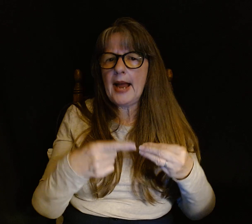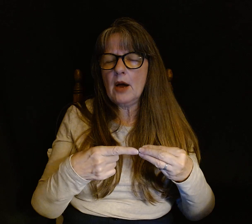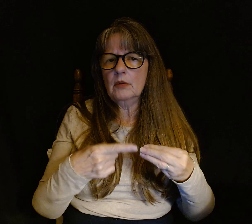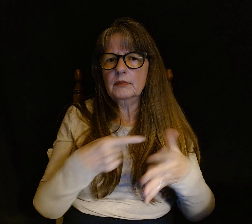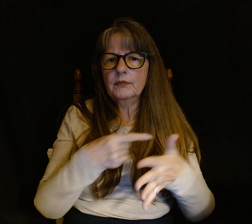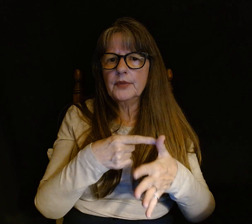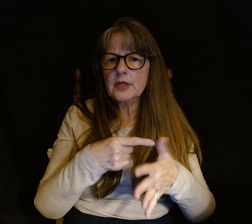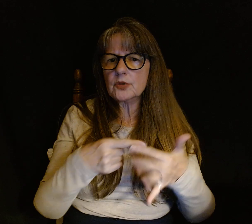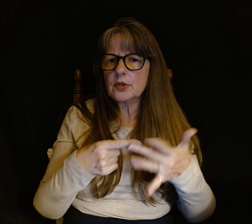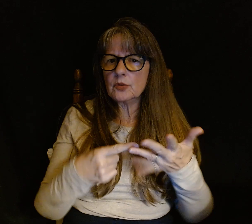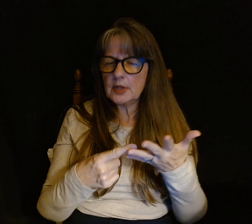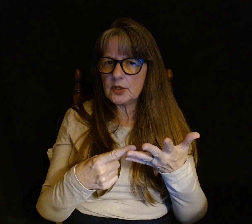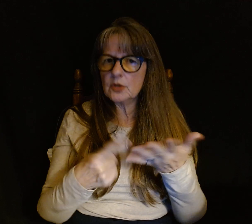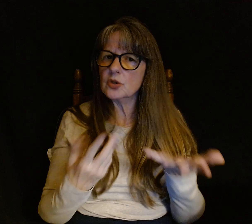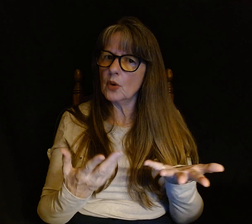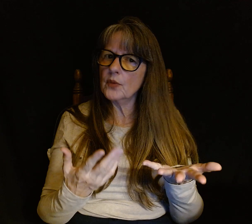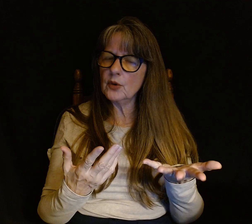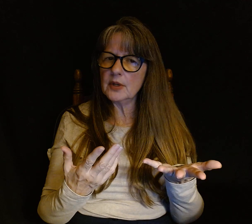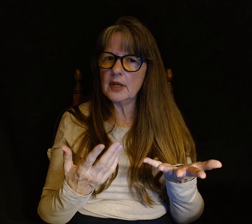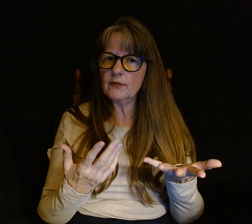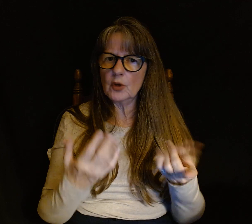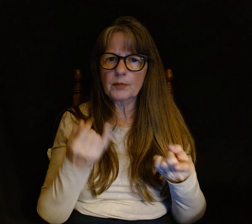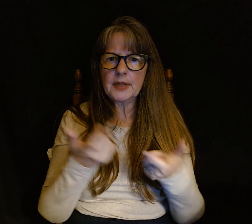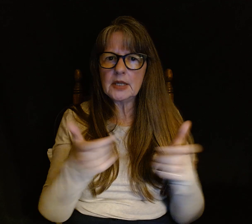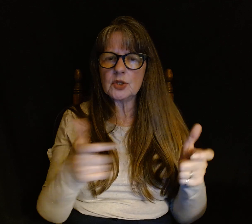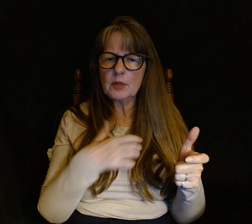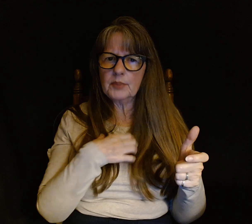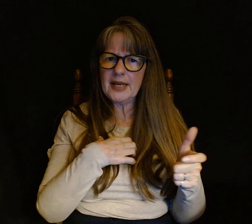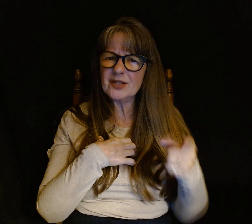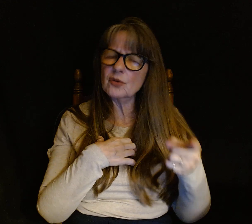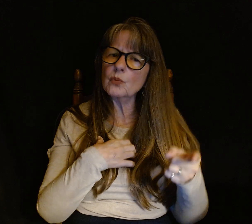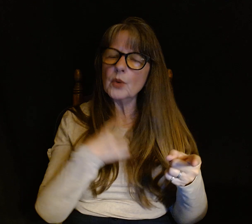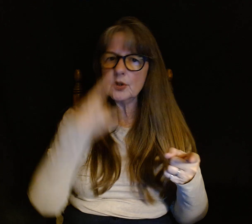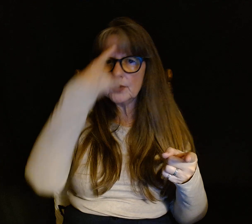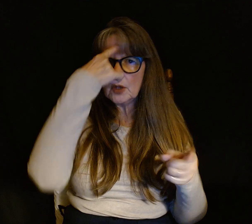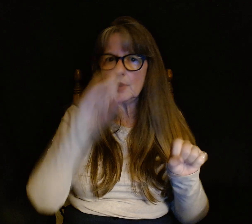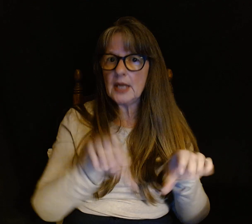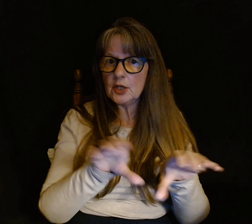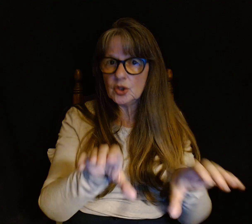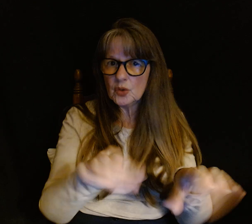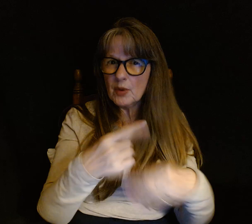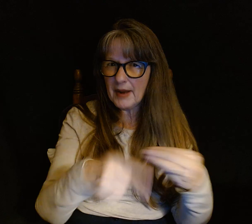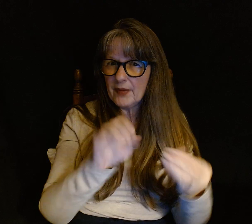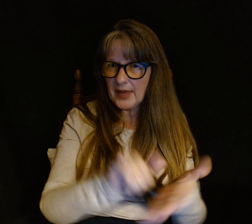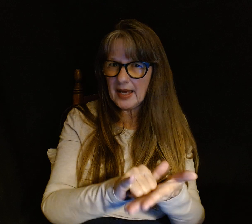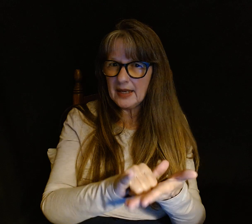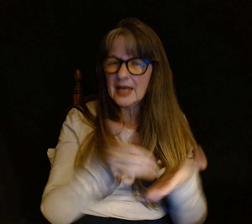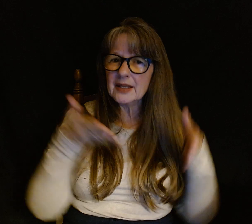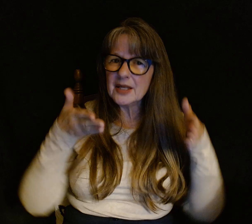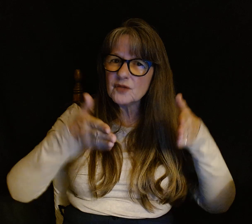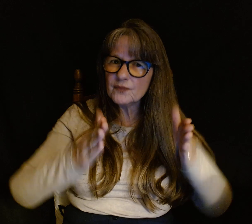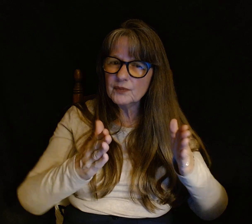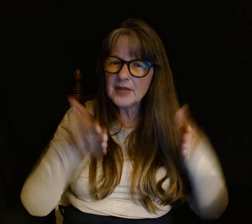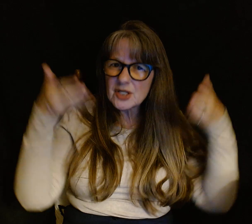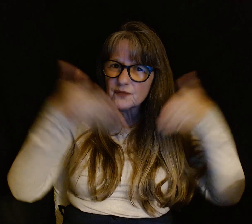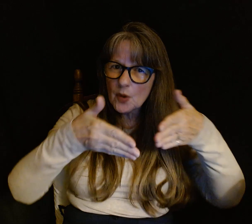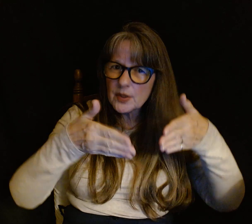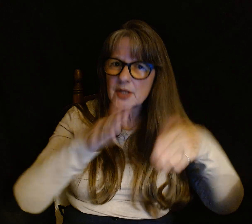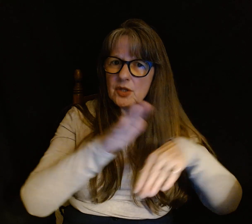about this, or this? And so their biggest complaints. So what do you think we can do about that? Let's focus